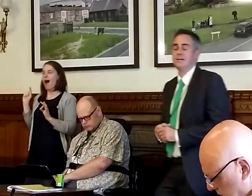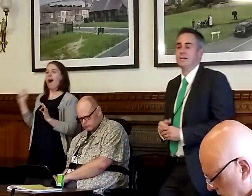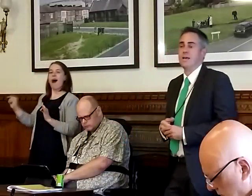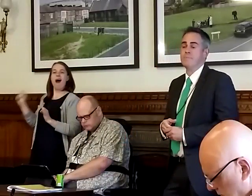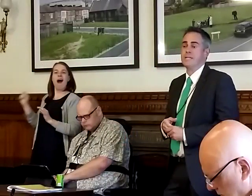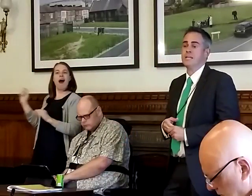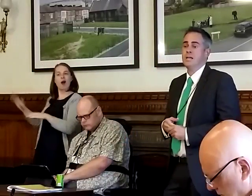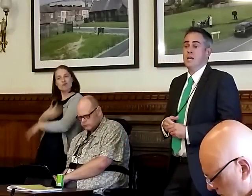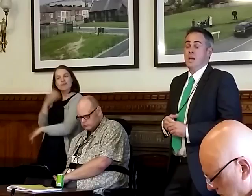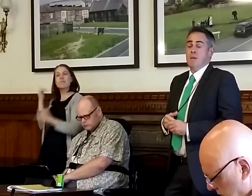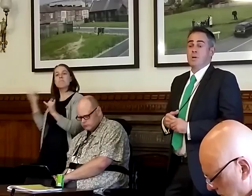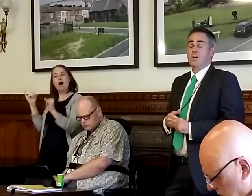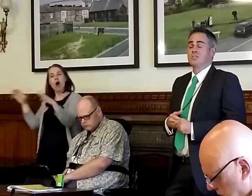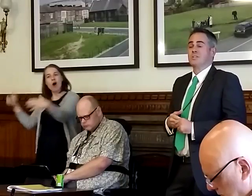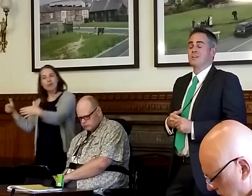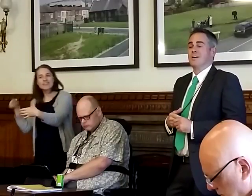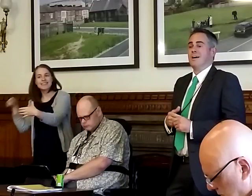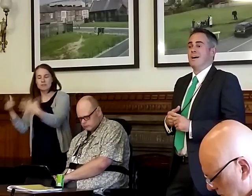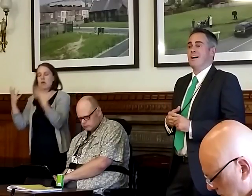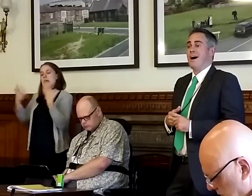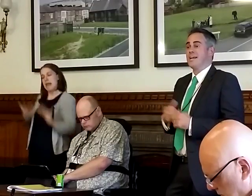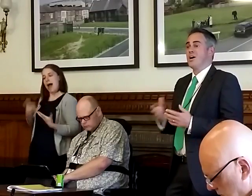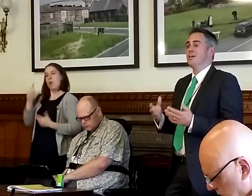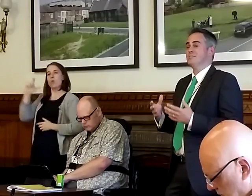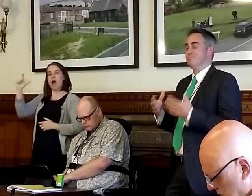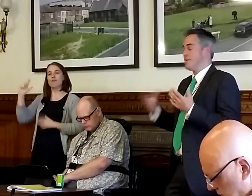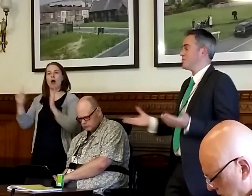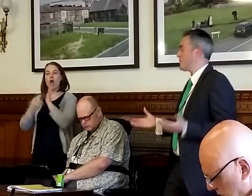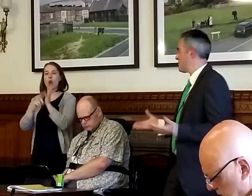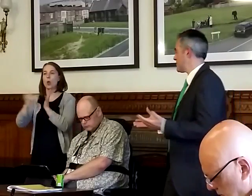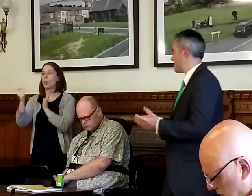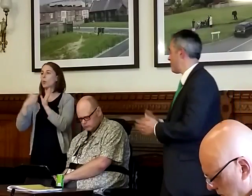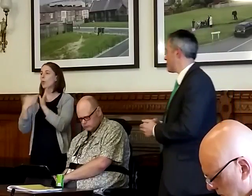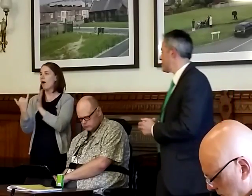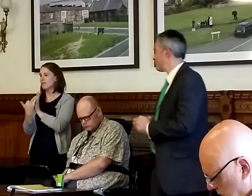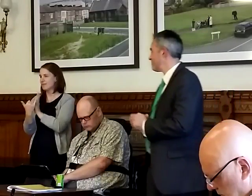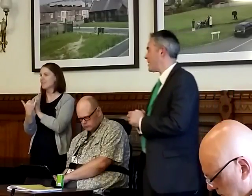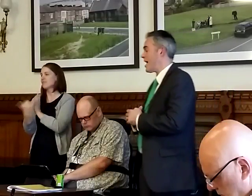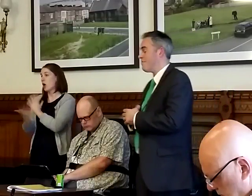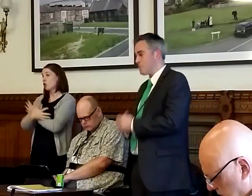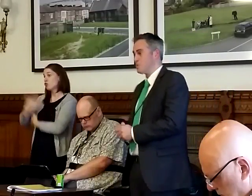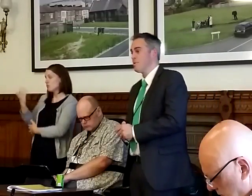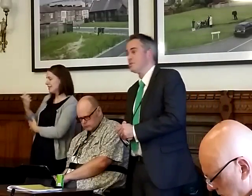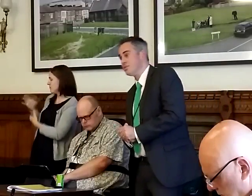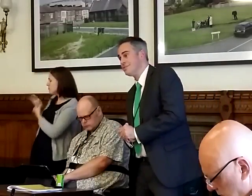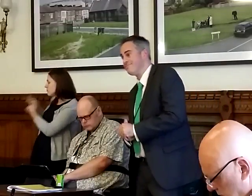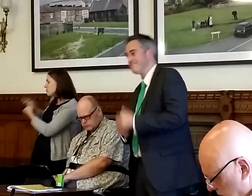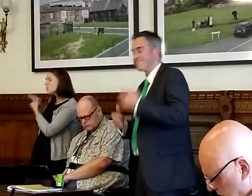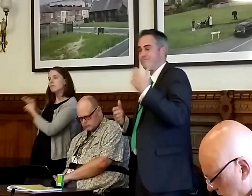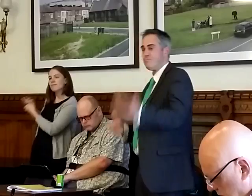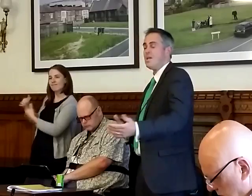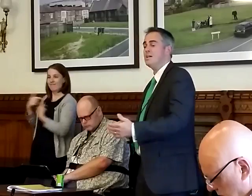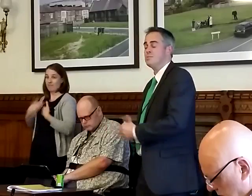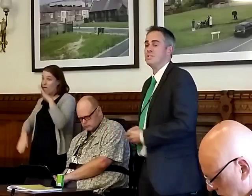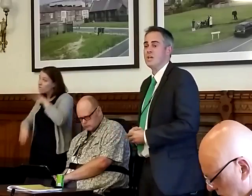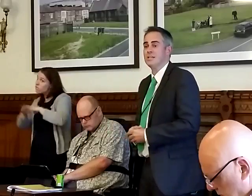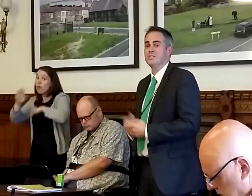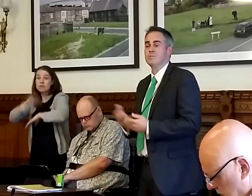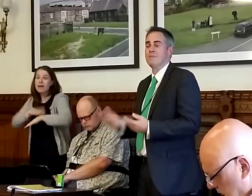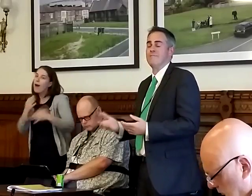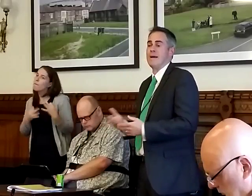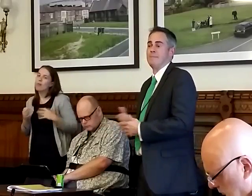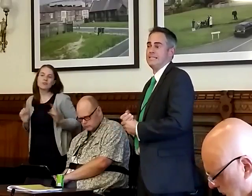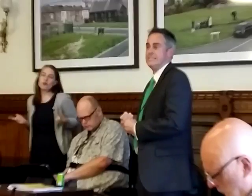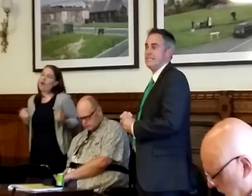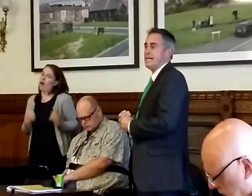Lucas, MP, because I can't be a 24/7 politician. I have responsibilities to my